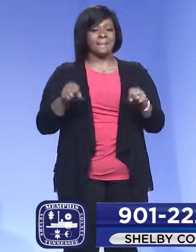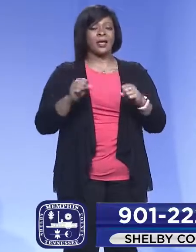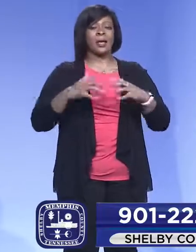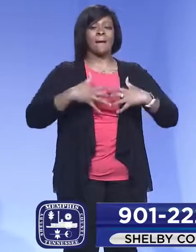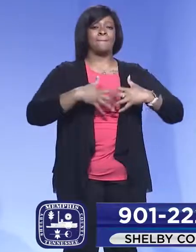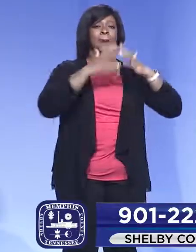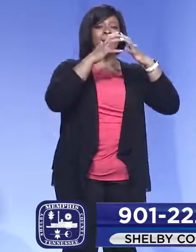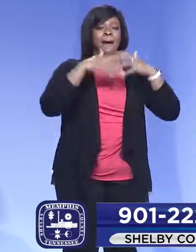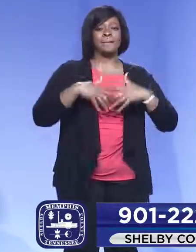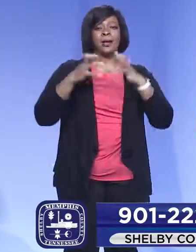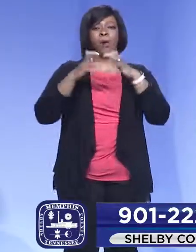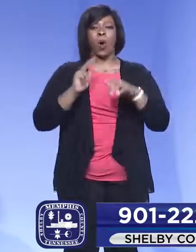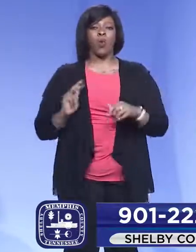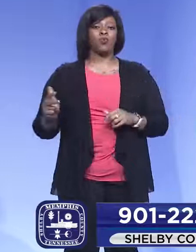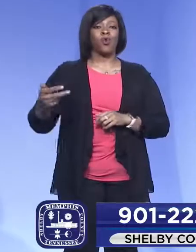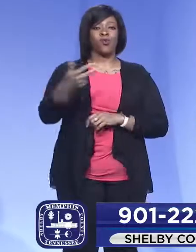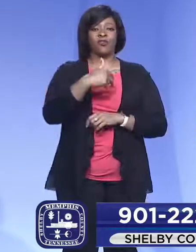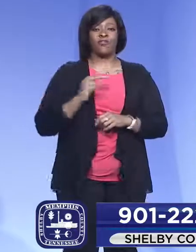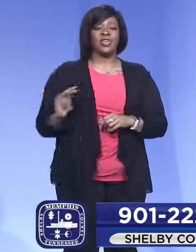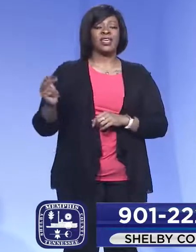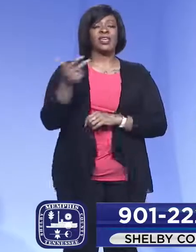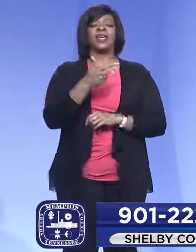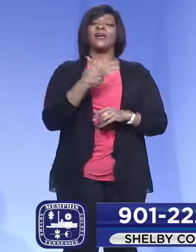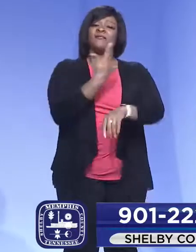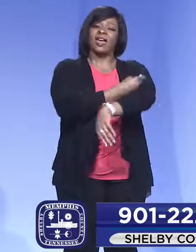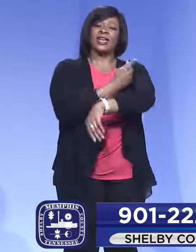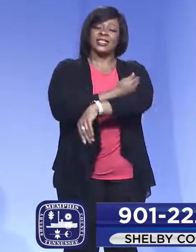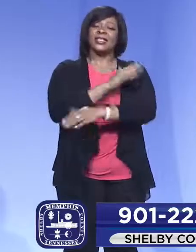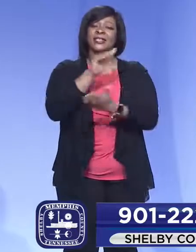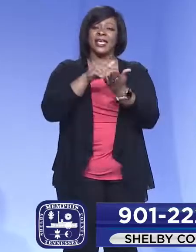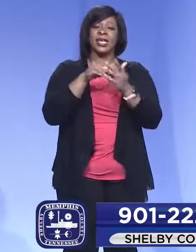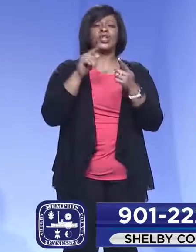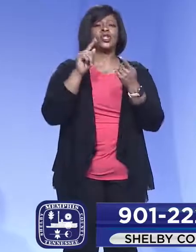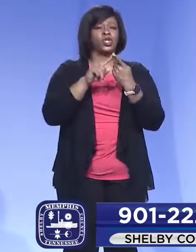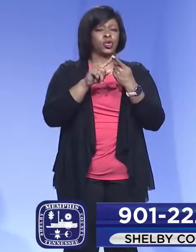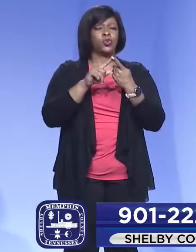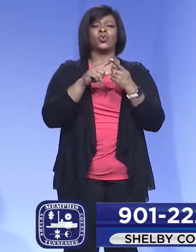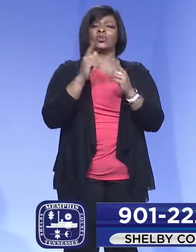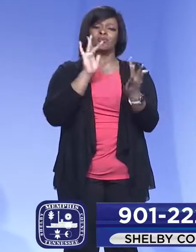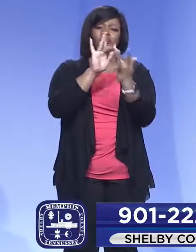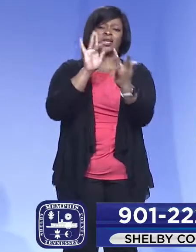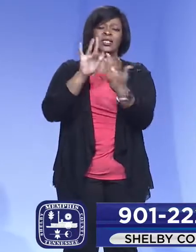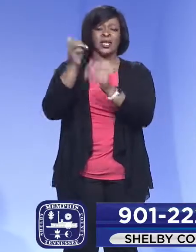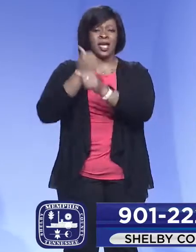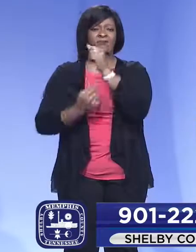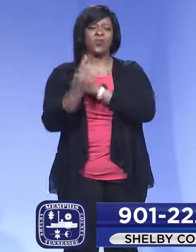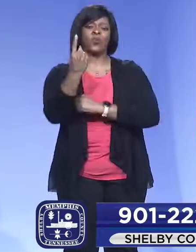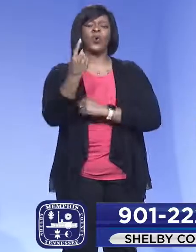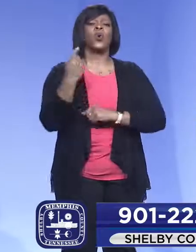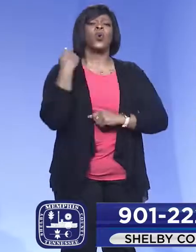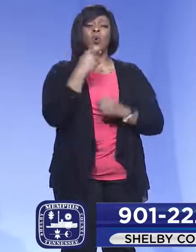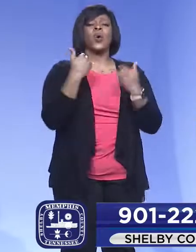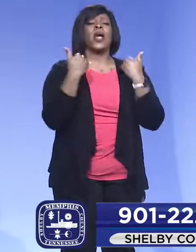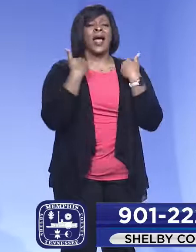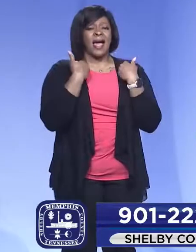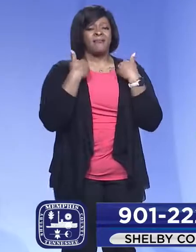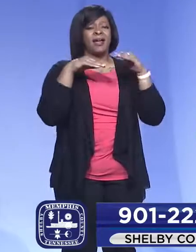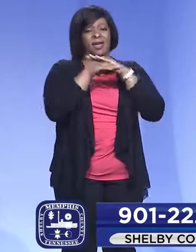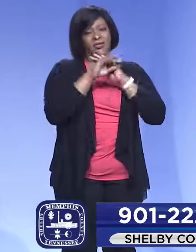pop-up or roving vaccine sites so that we can reach everyone who wants to have access to the